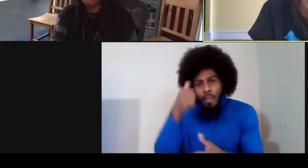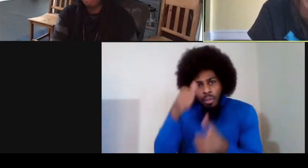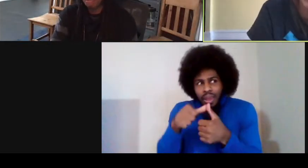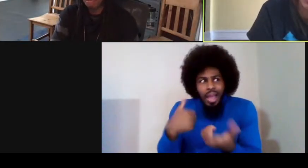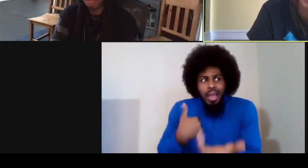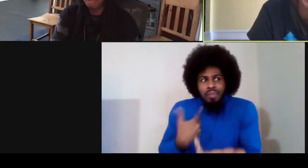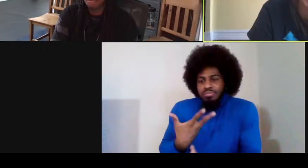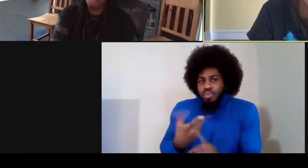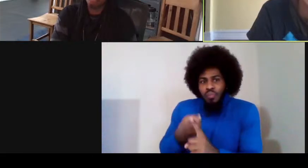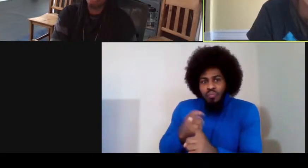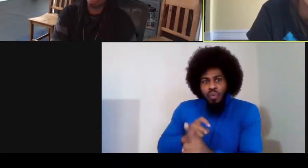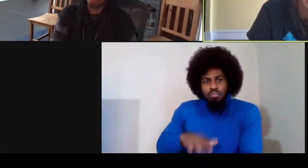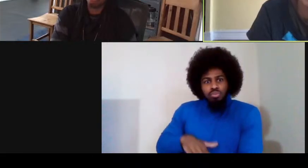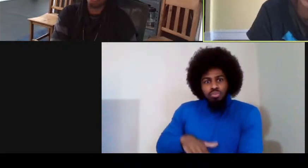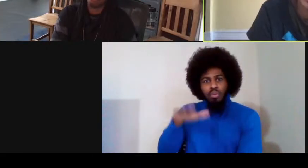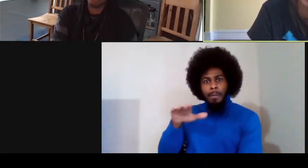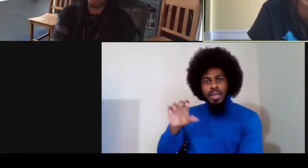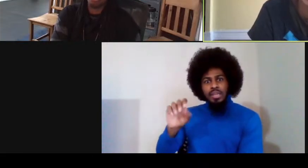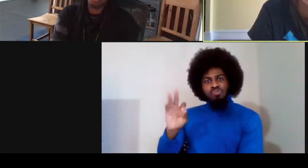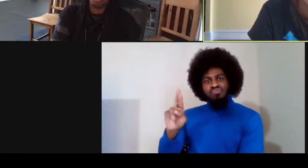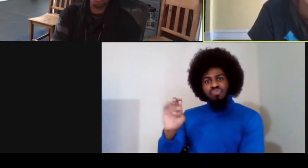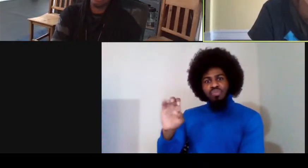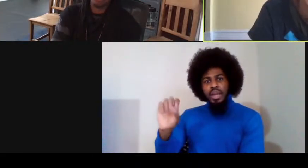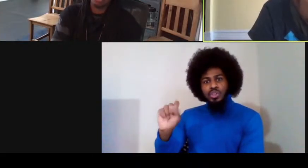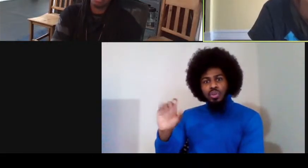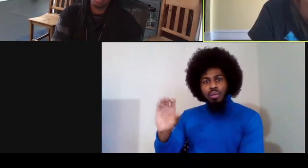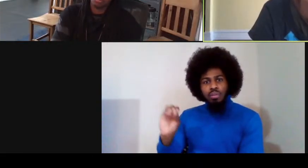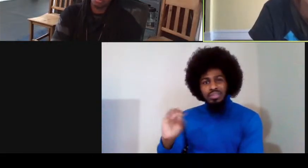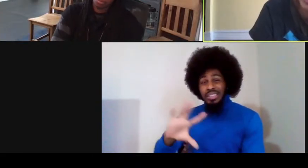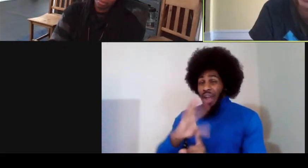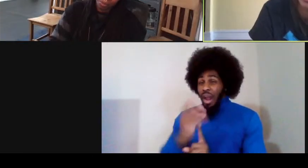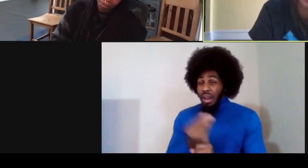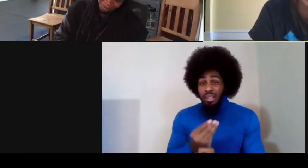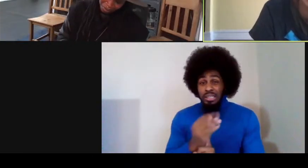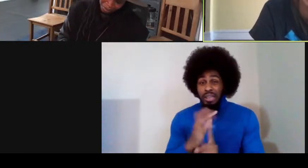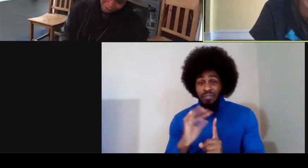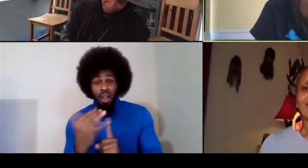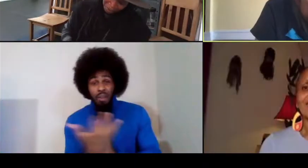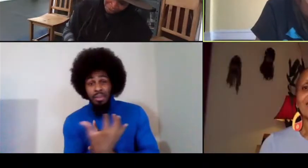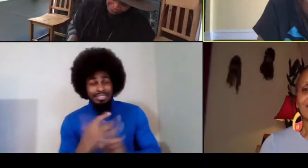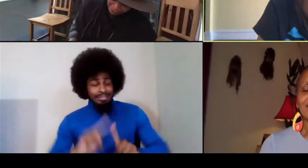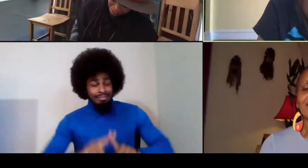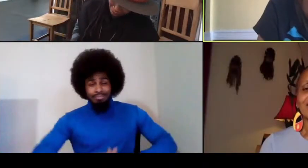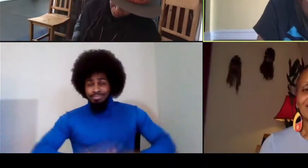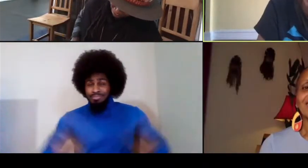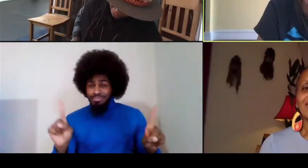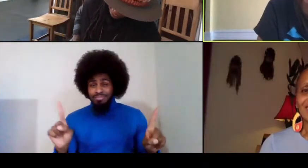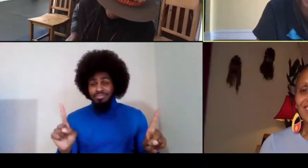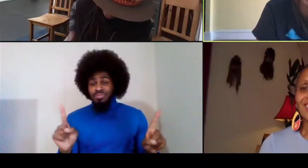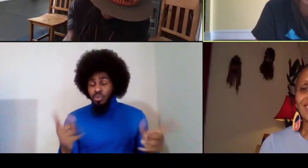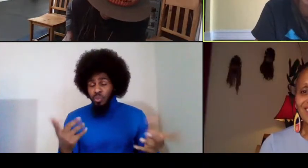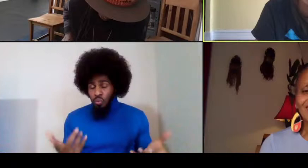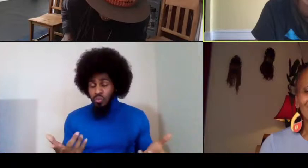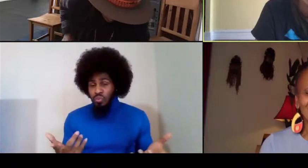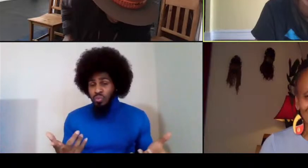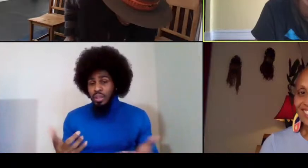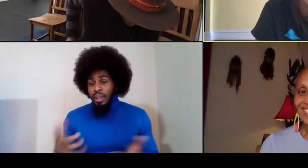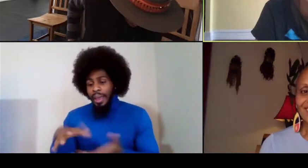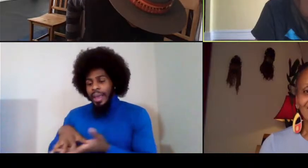in terms of culture, like it really just taught me how to, you know, it gave me some basics of African culture and act